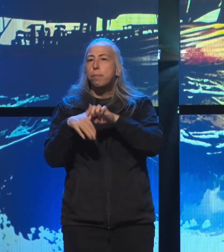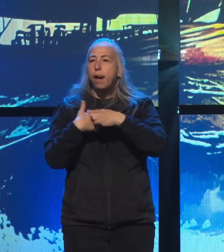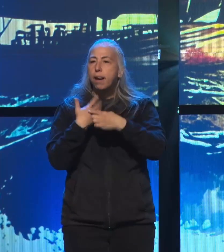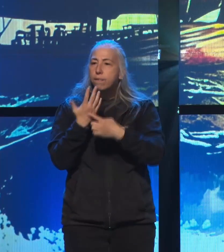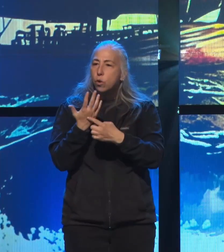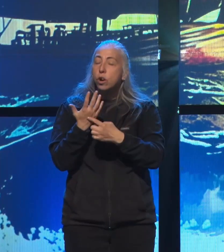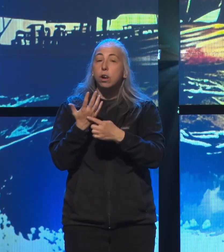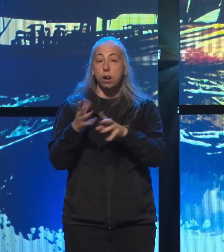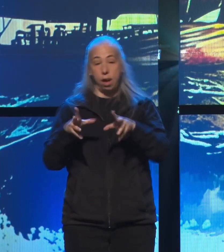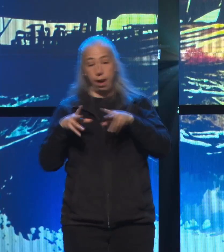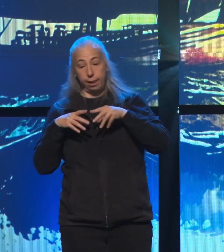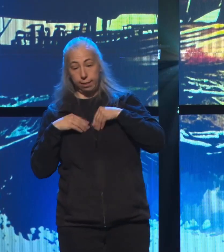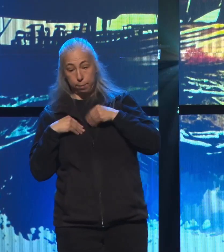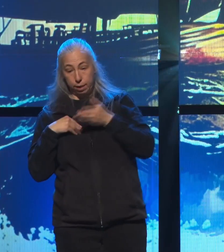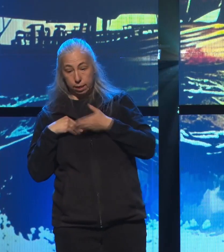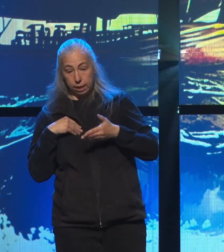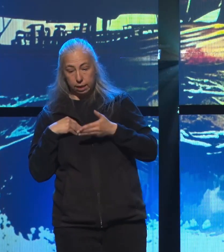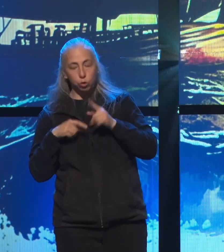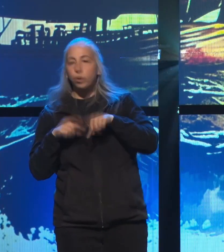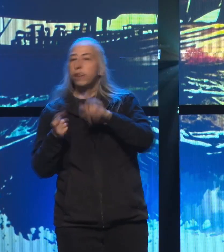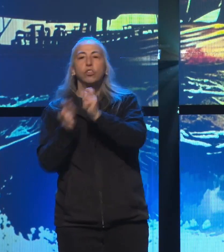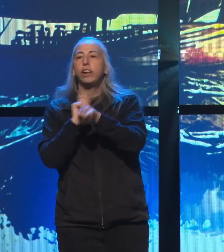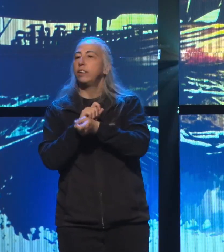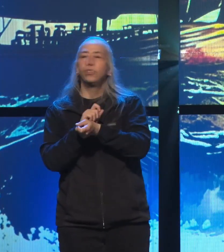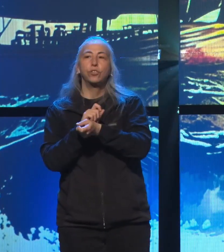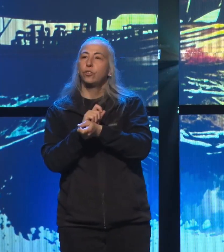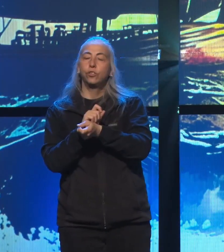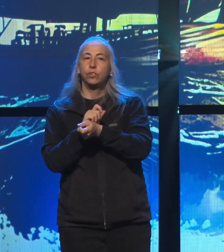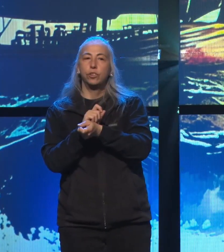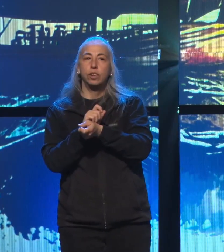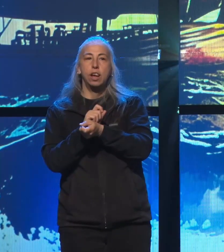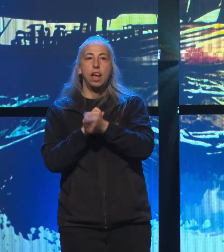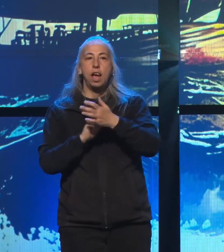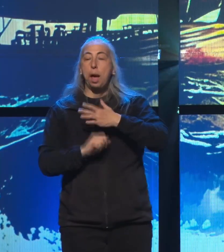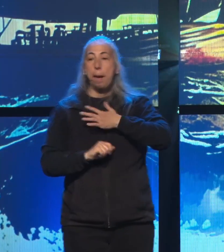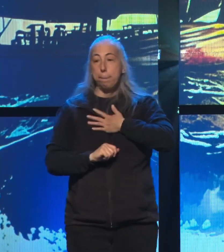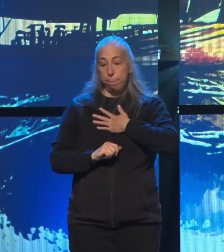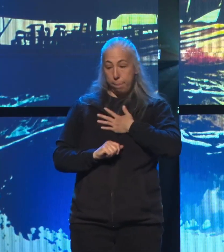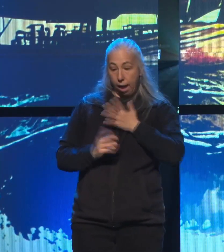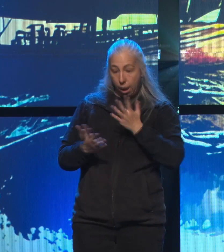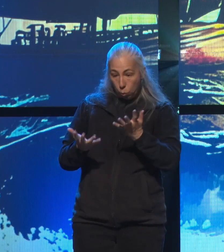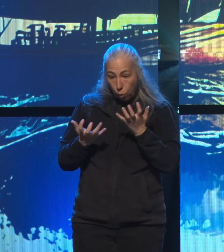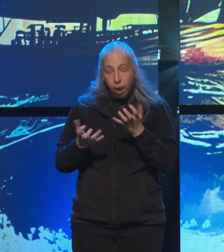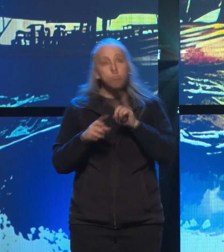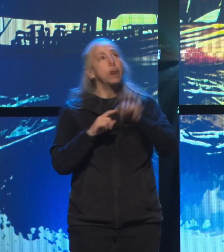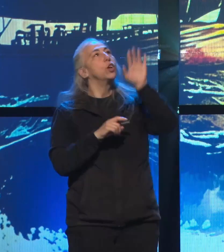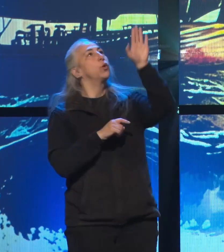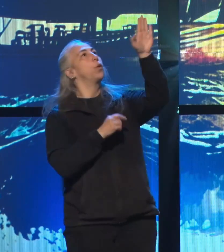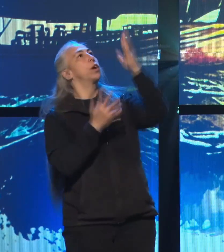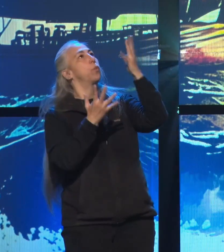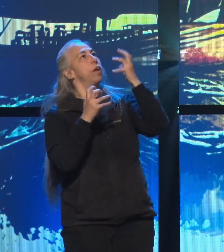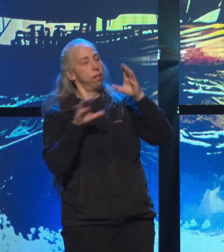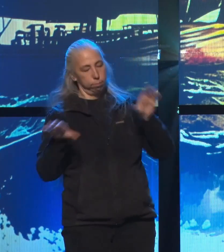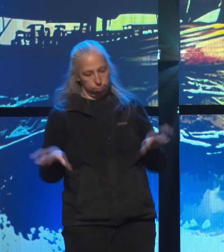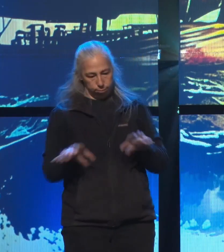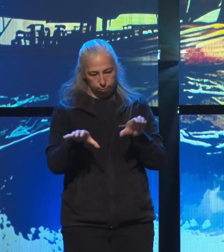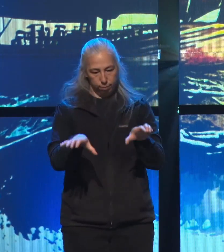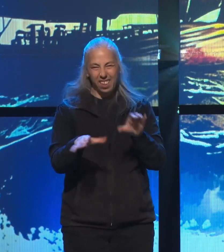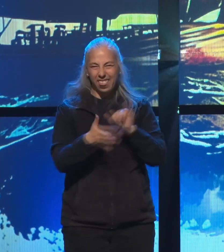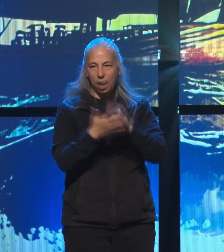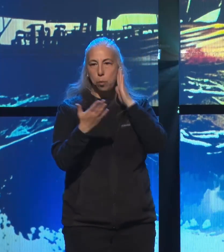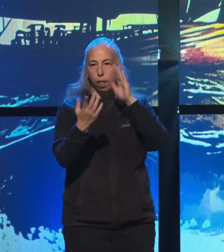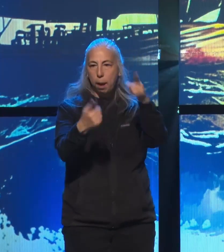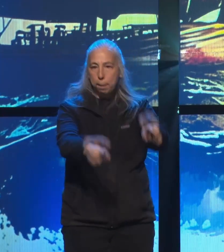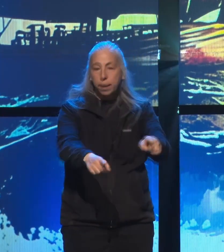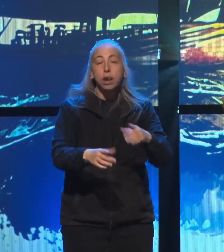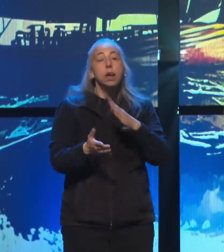what is an unchangeable reality. Not my will, but your will be done. I think that's a powerful metaphor in learning to say there